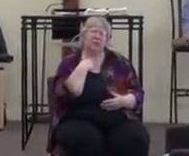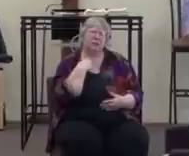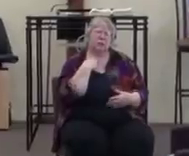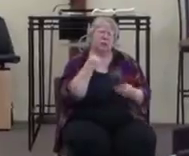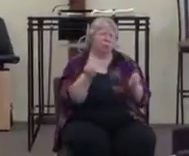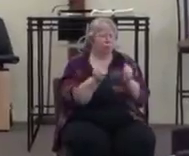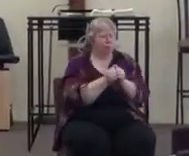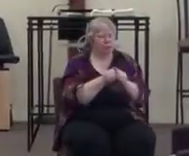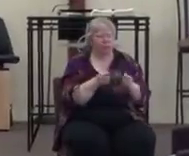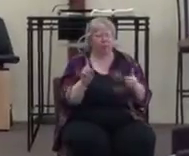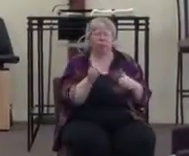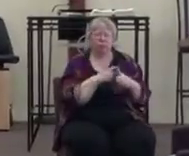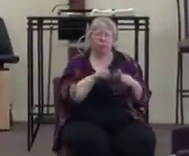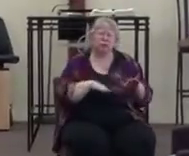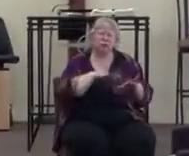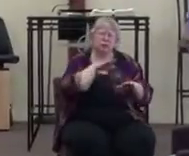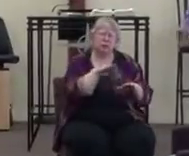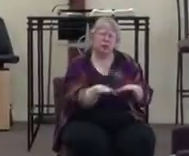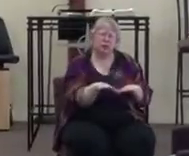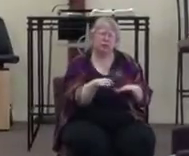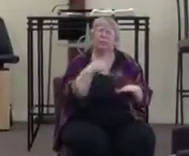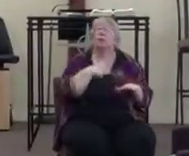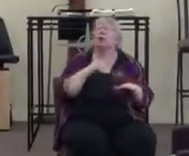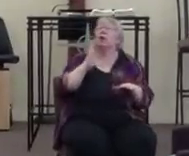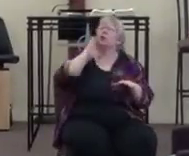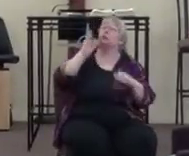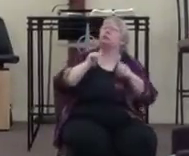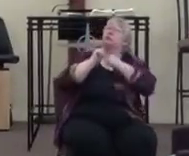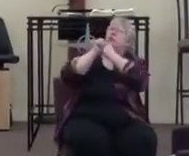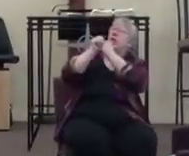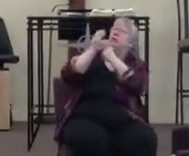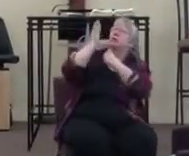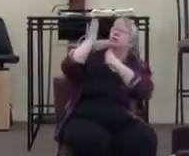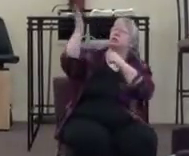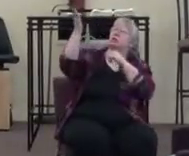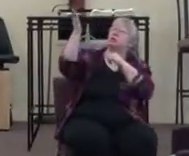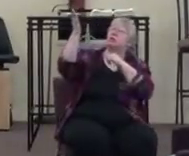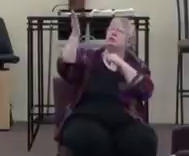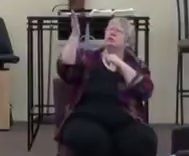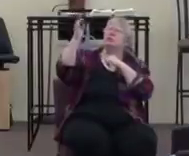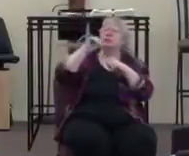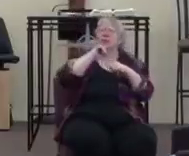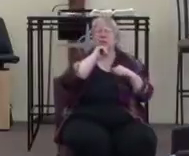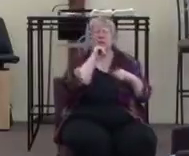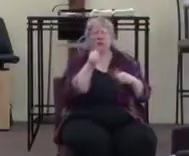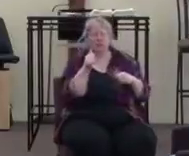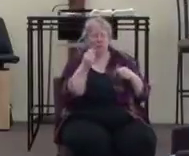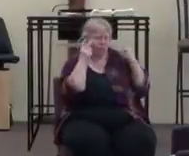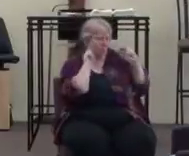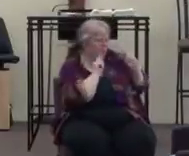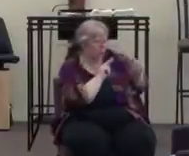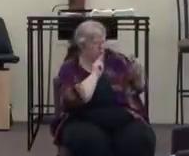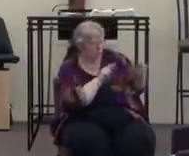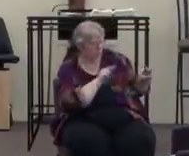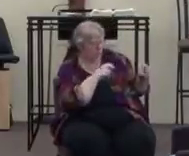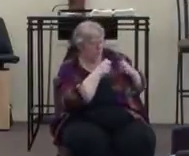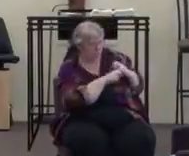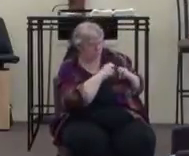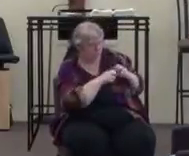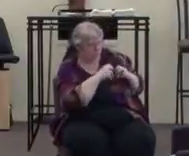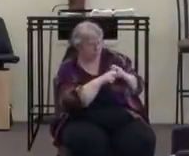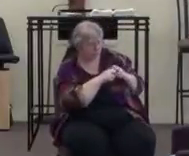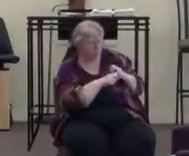your vision, your path to your destination, and I'm going to try not to stare at the obstacles all the time. I'm going to believe by